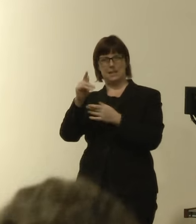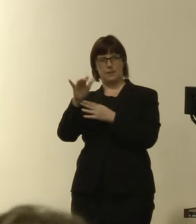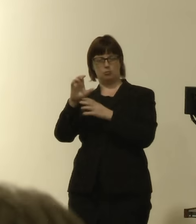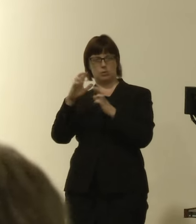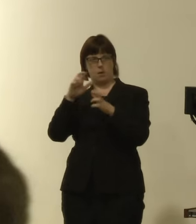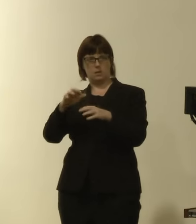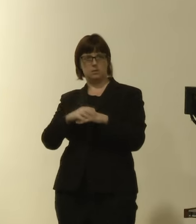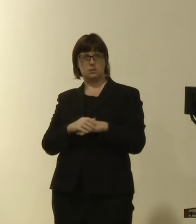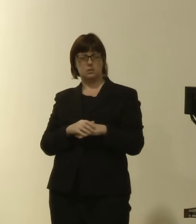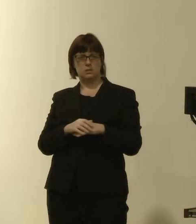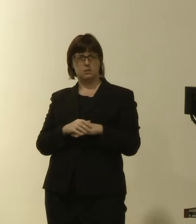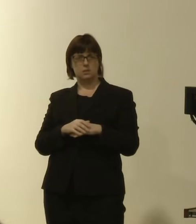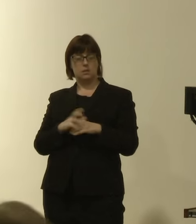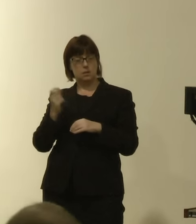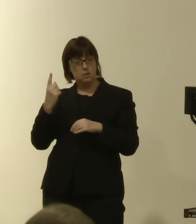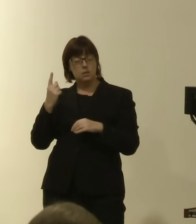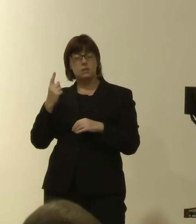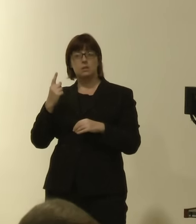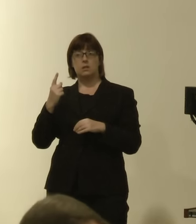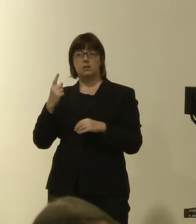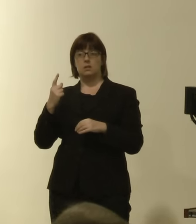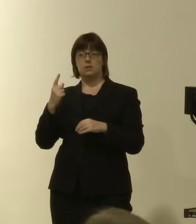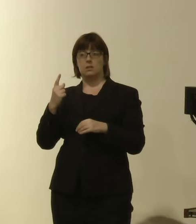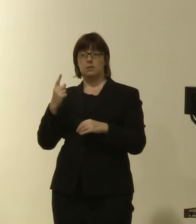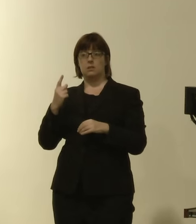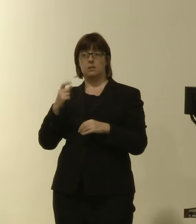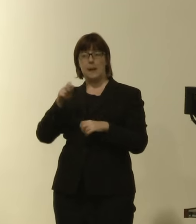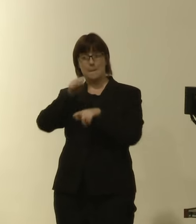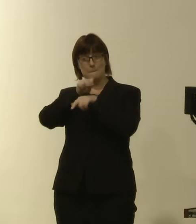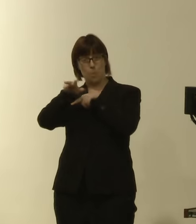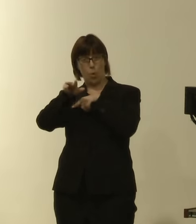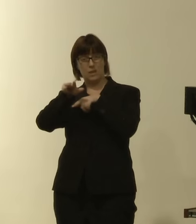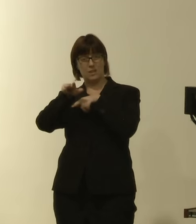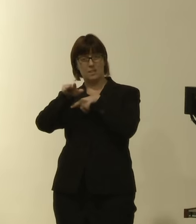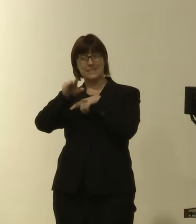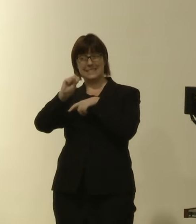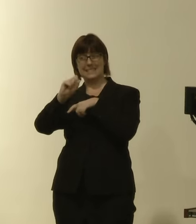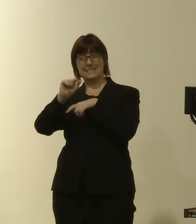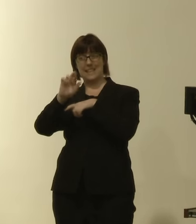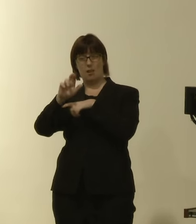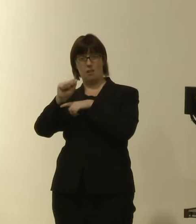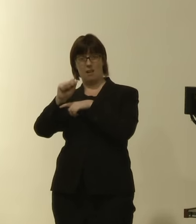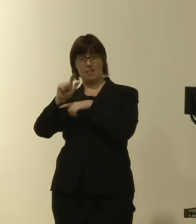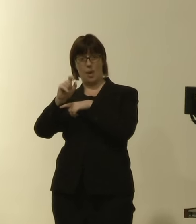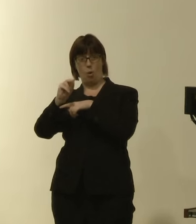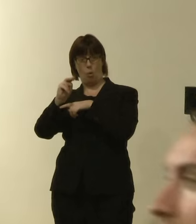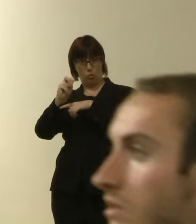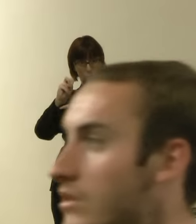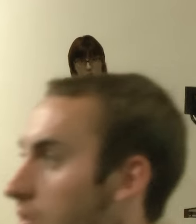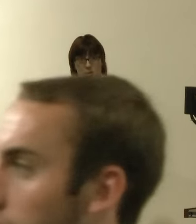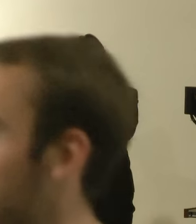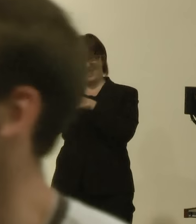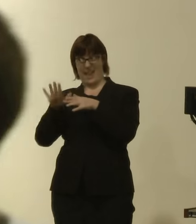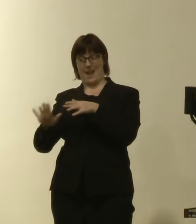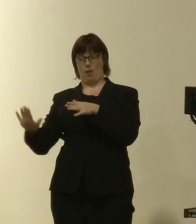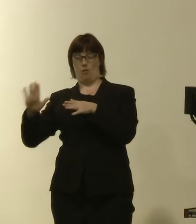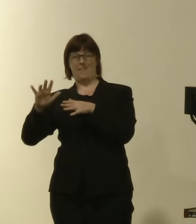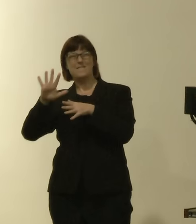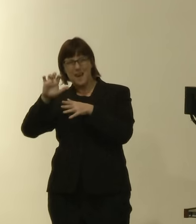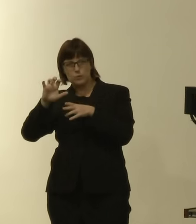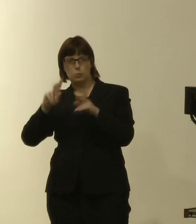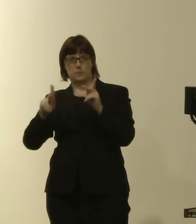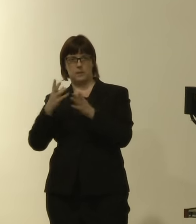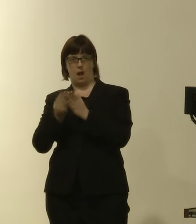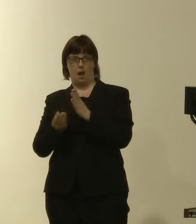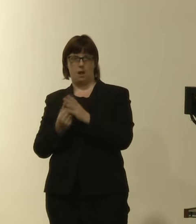are 500 healthcare professionals who died of Ebola in Sierra Leone and Liberia and Guinea. And you